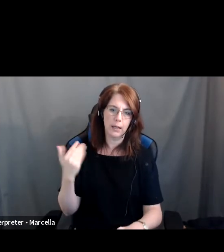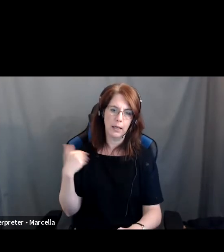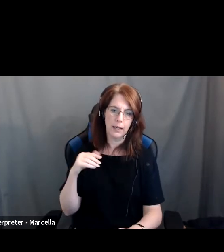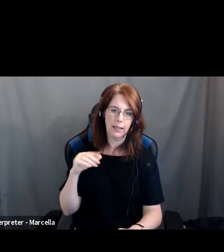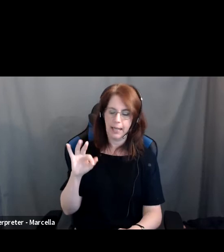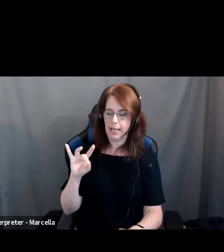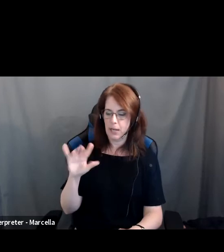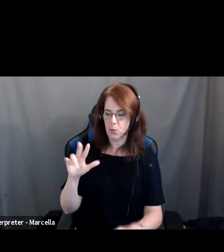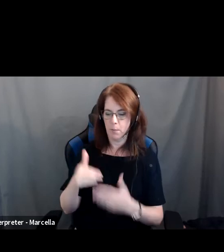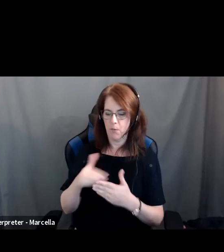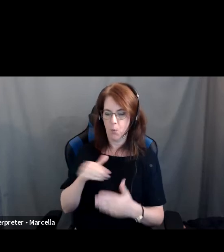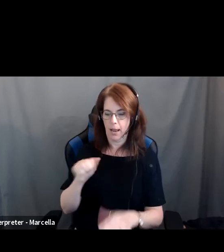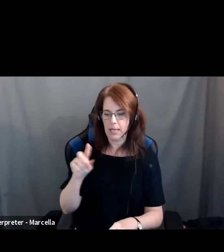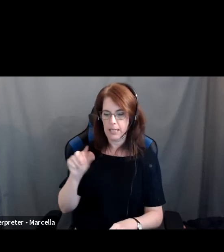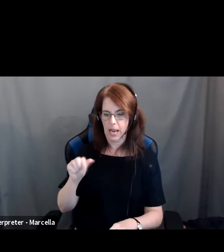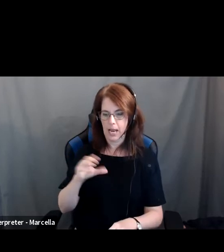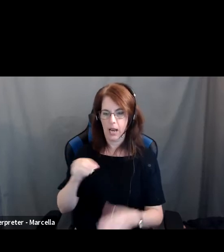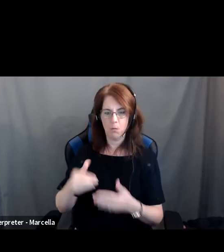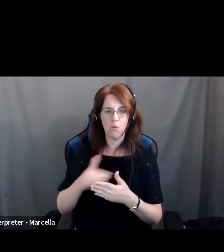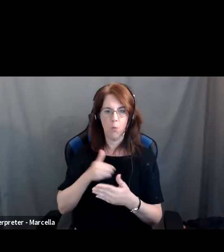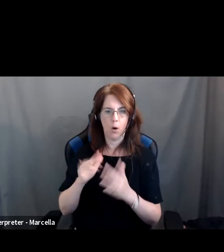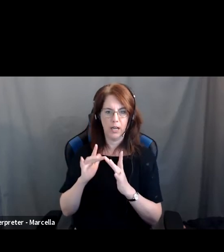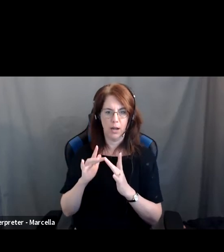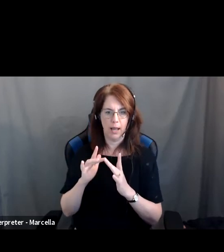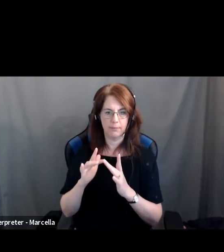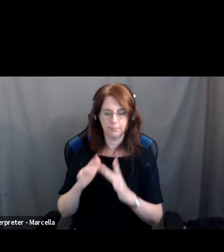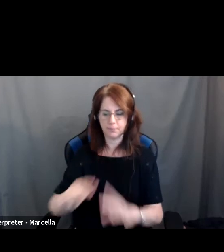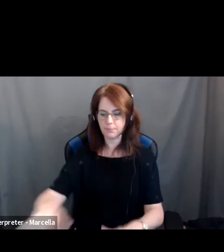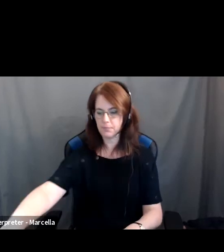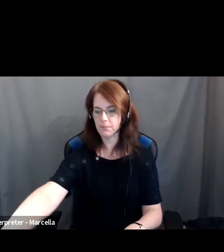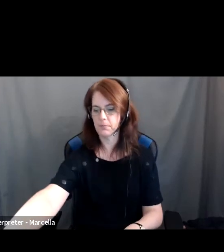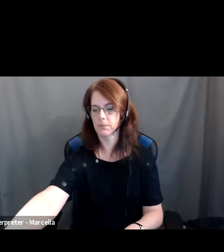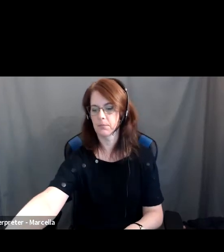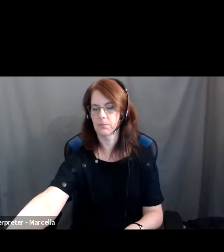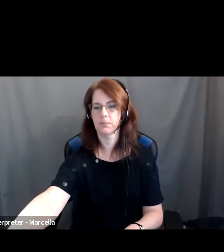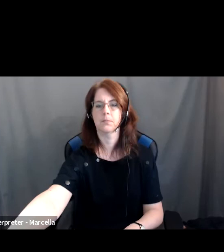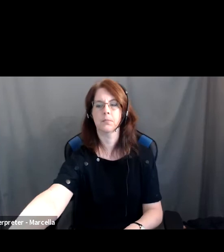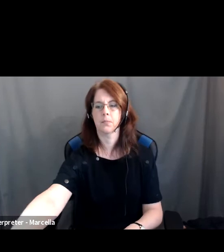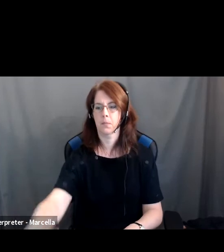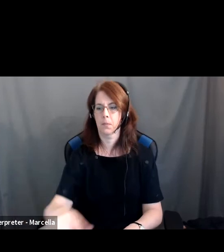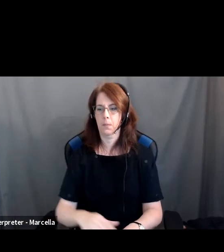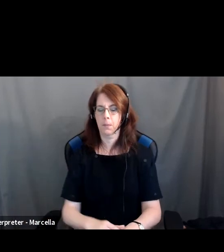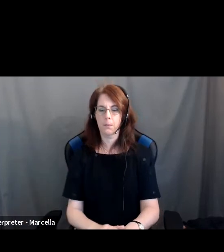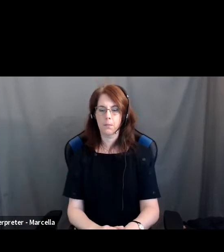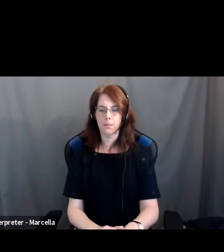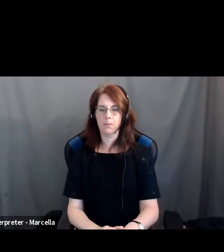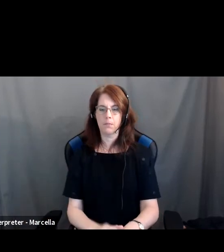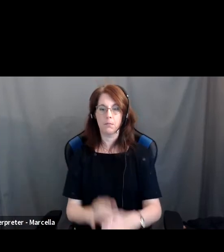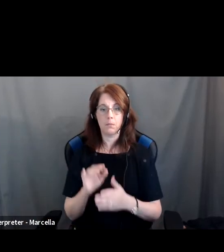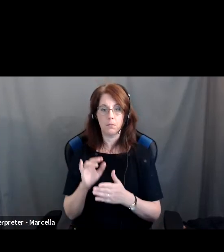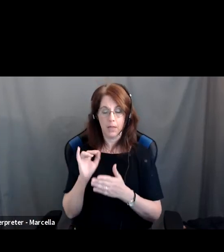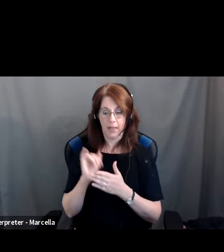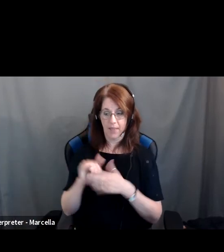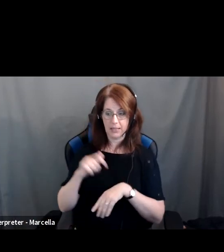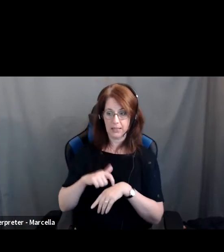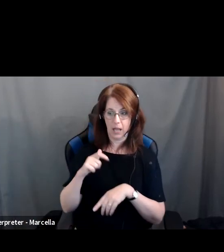and internet was conceived. And at the time, one point